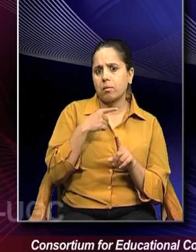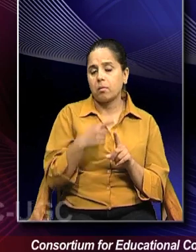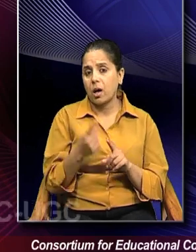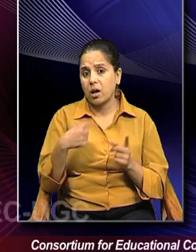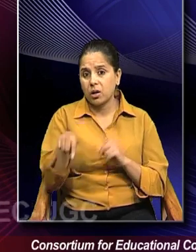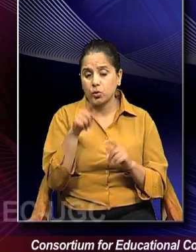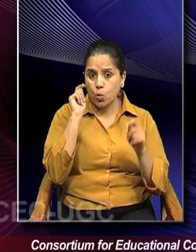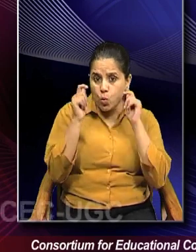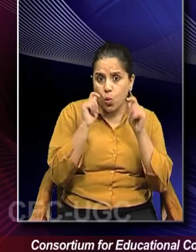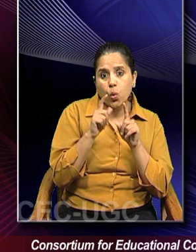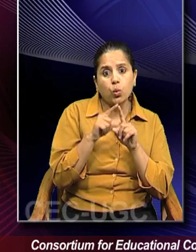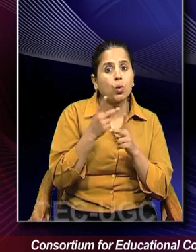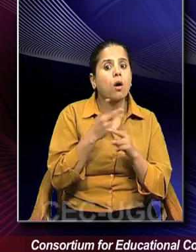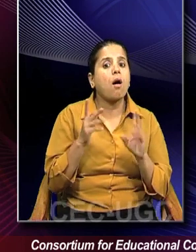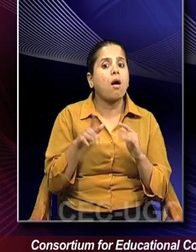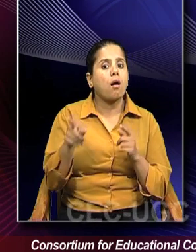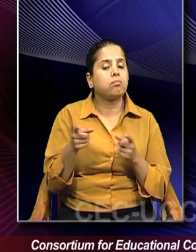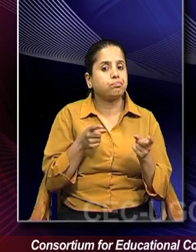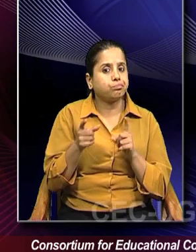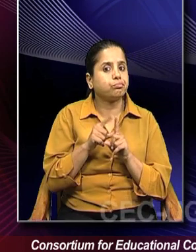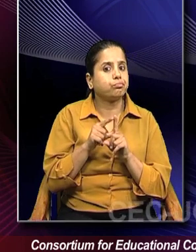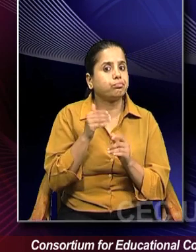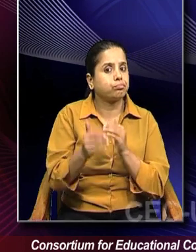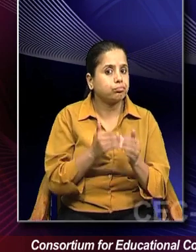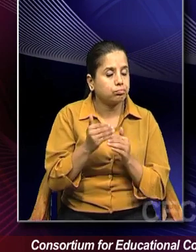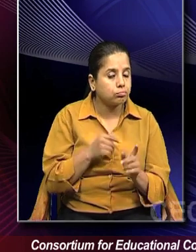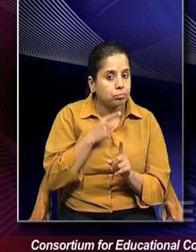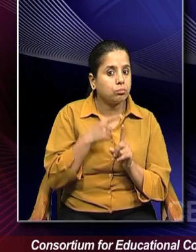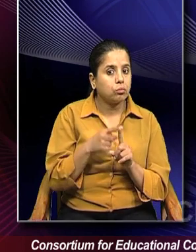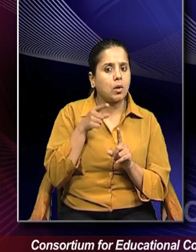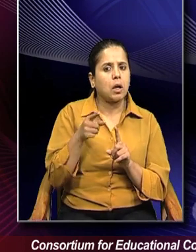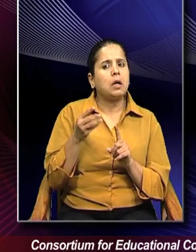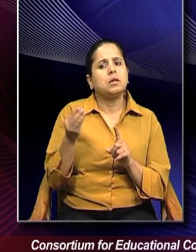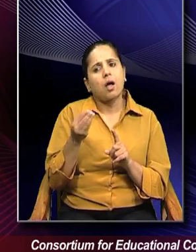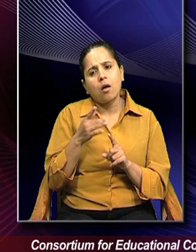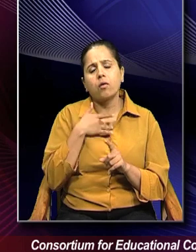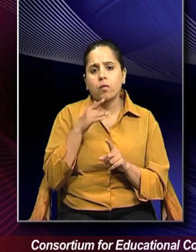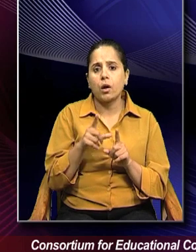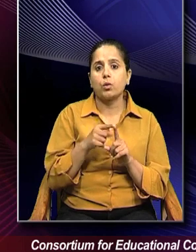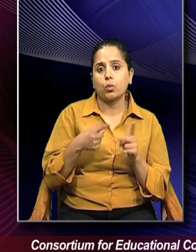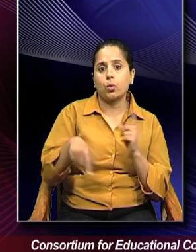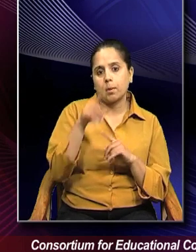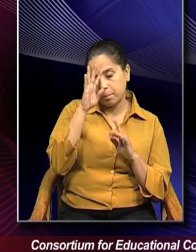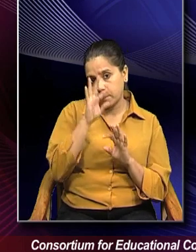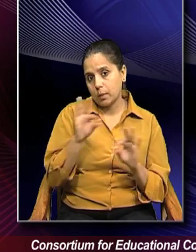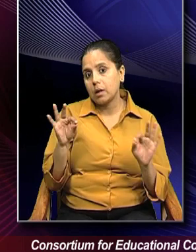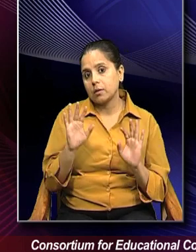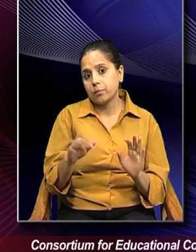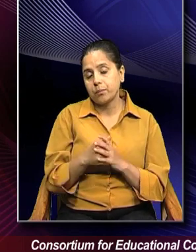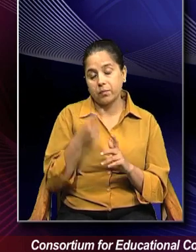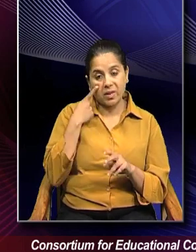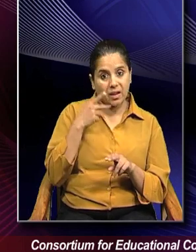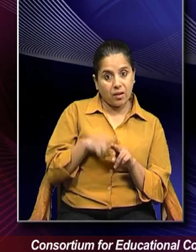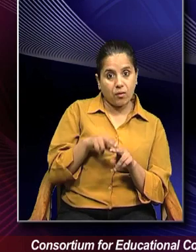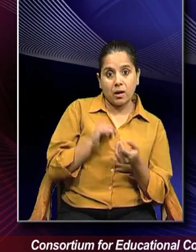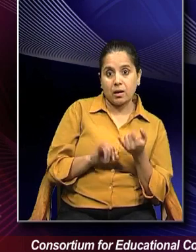important role in maintaining order and to some extent in maintaining peace. If the states